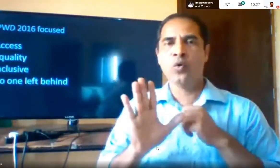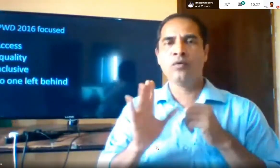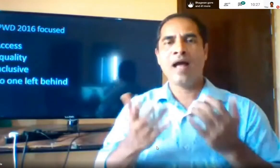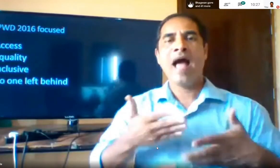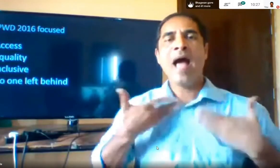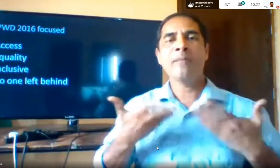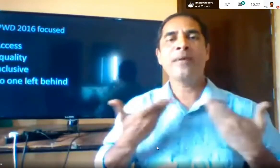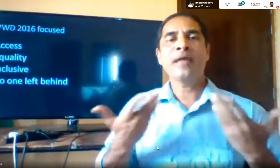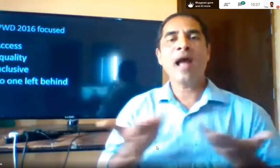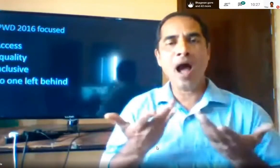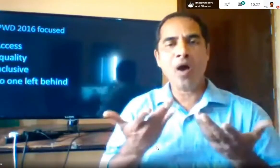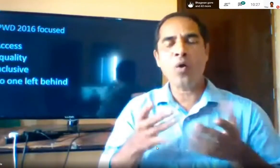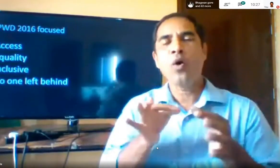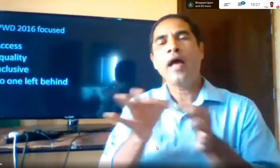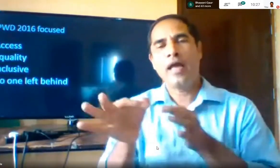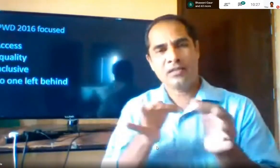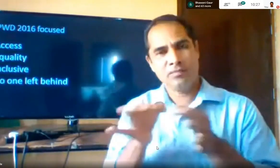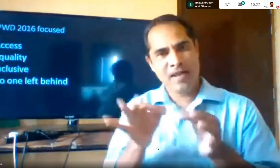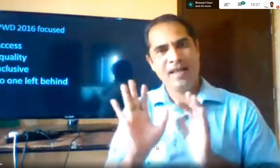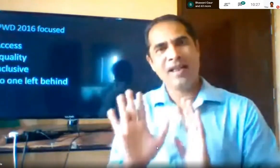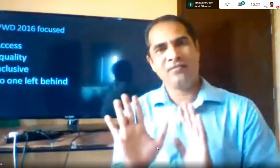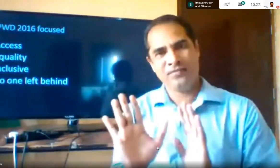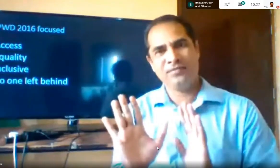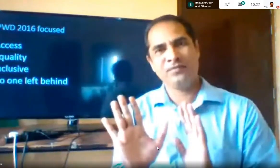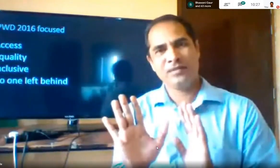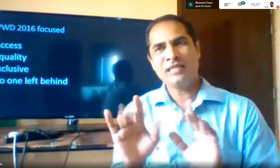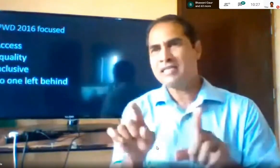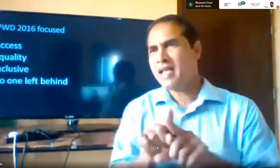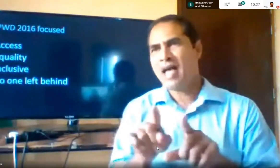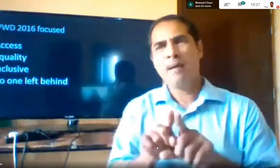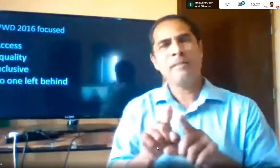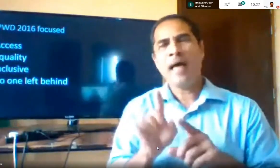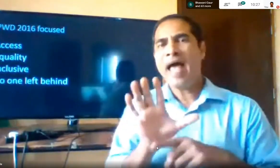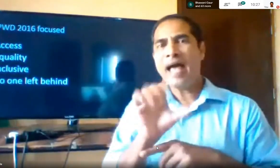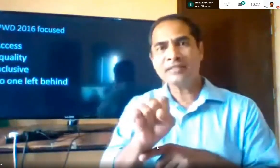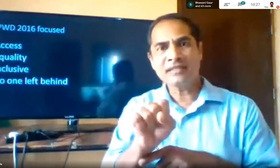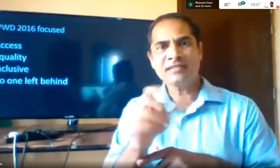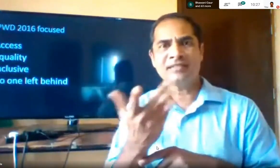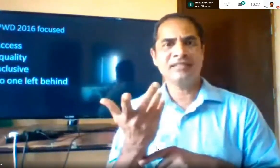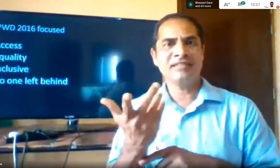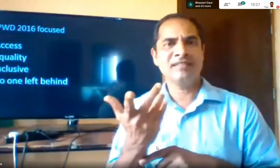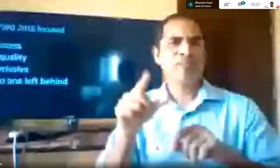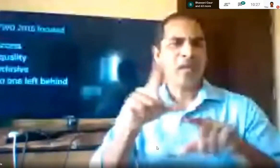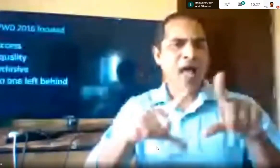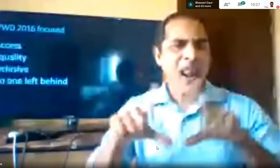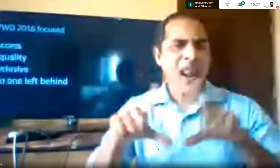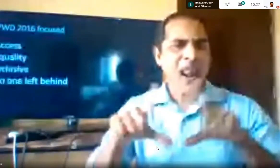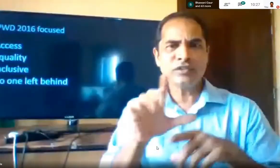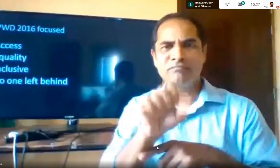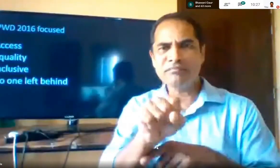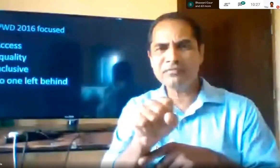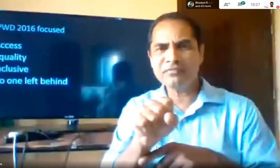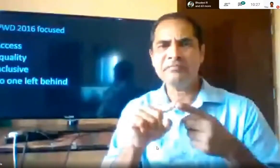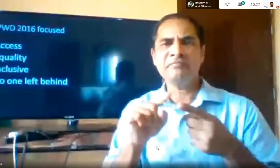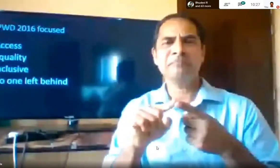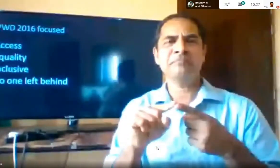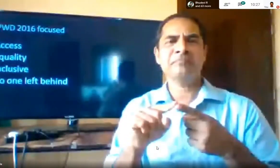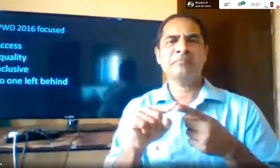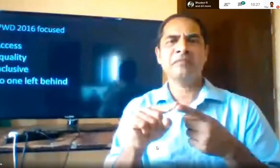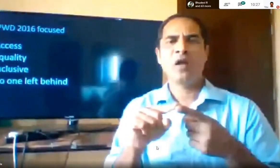So the disabled people won't be like very sad and sitting in a sitting lonely or something like that. Every accessibility regarding the